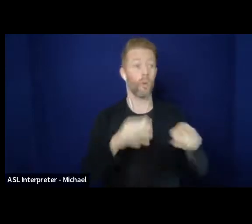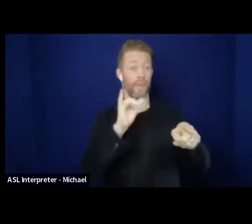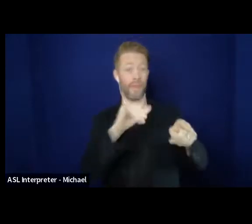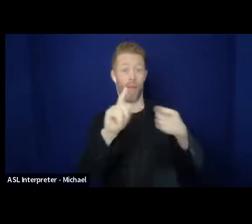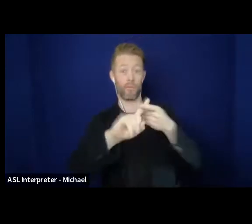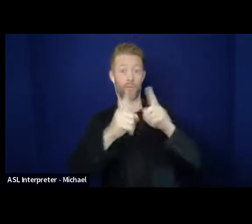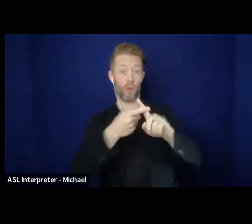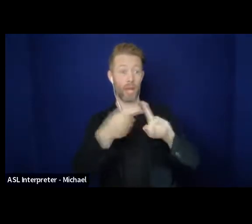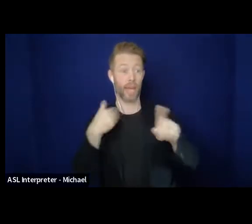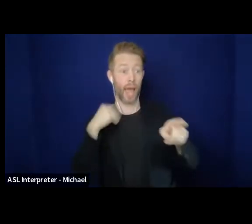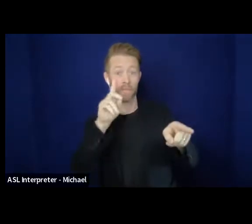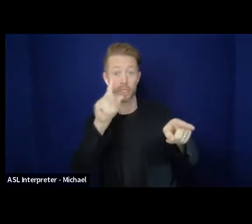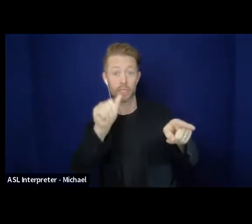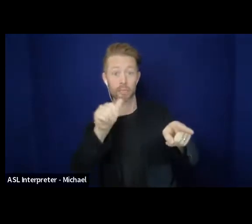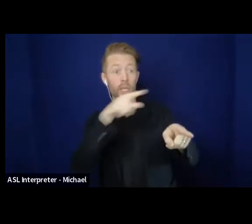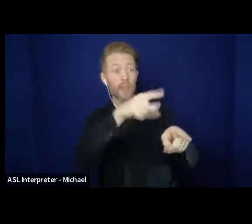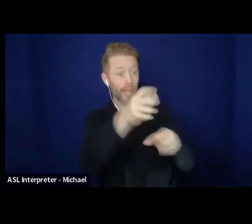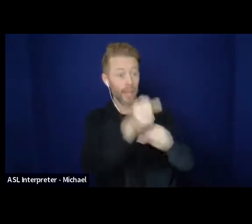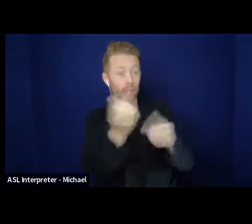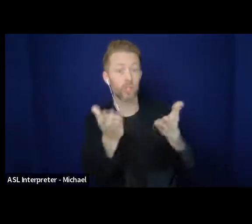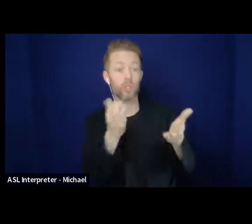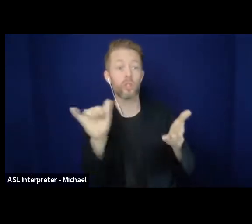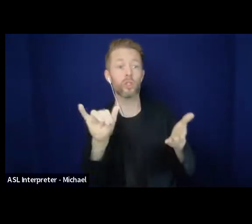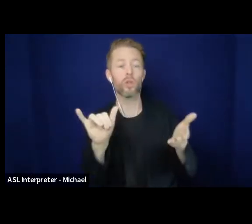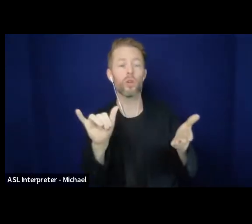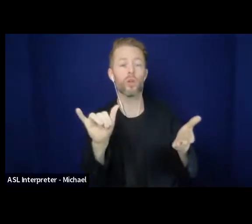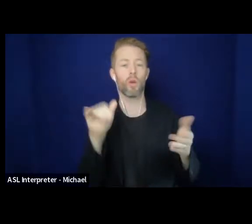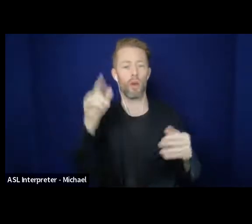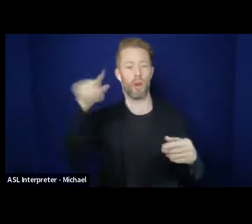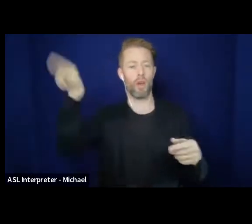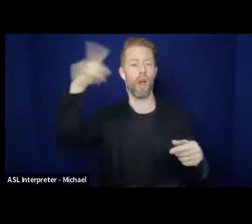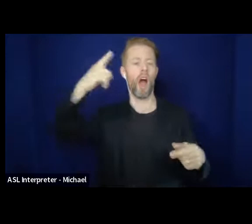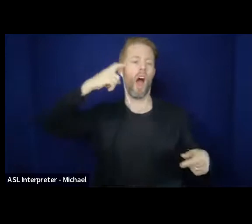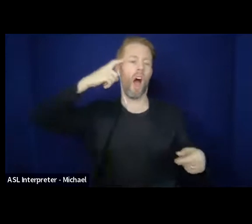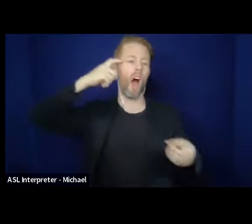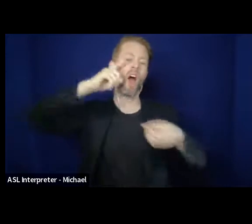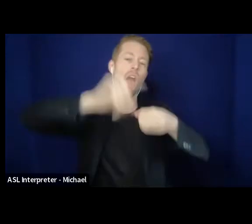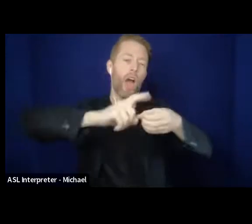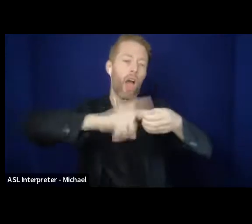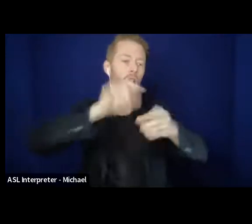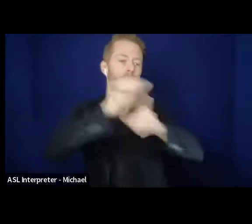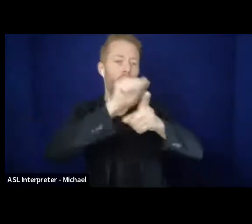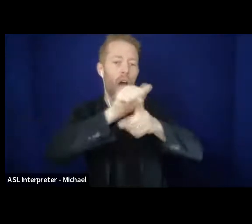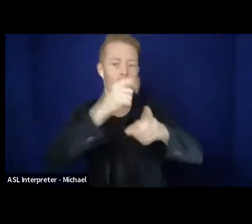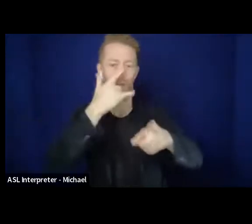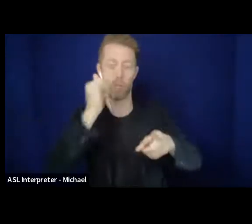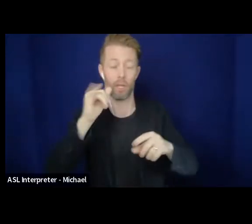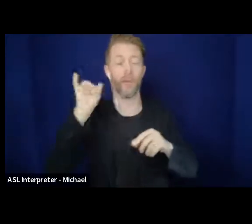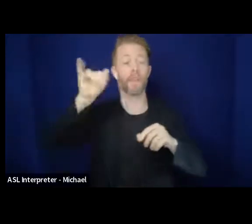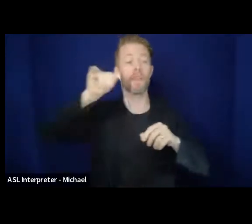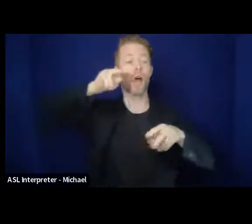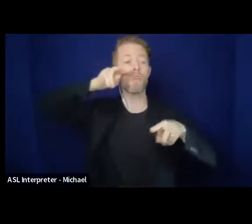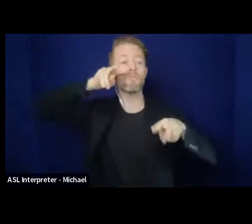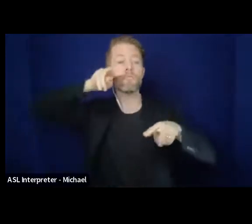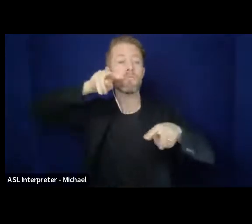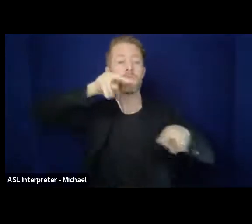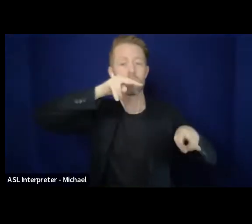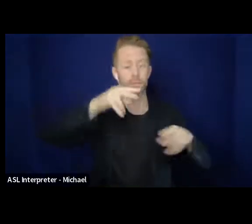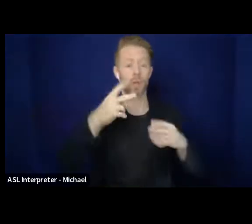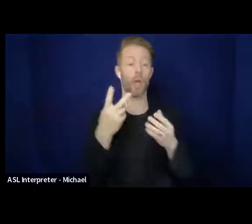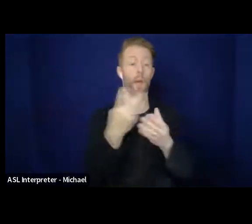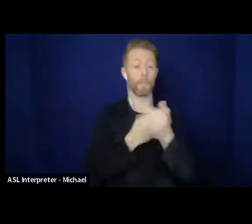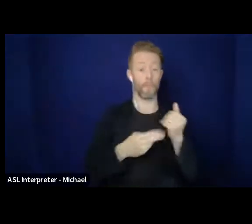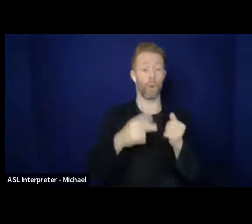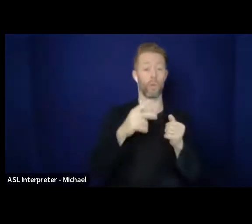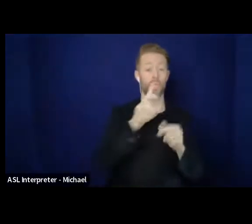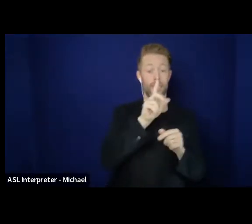and perhaps receiving services. And we can see how these technologies of surveillance over both disabled people needing